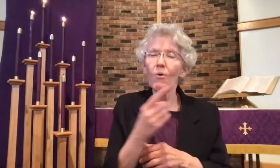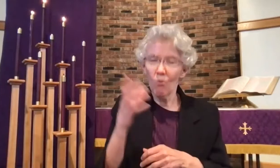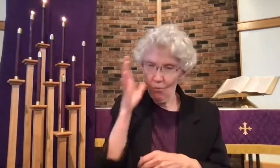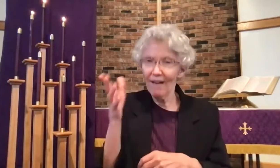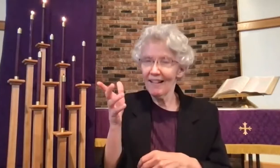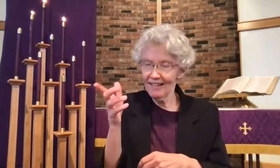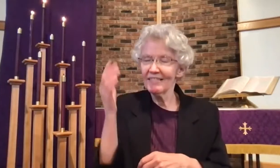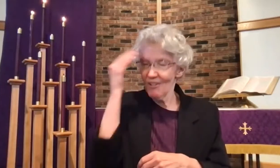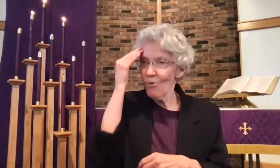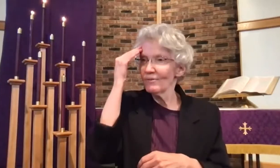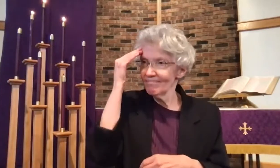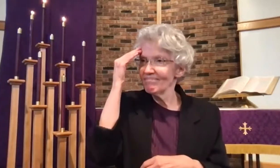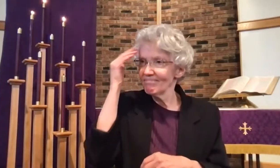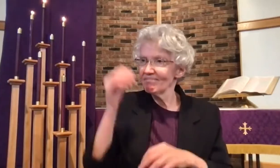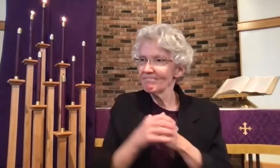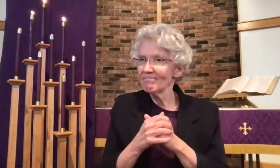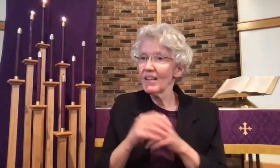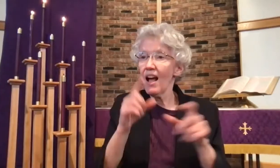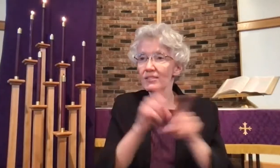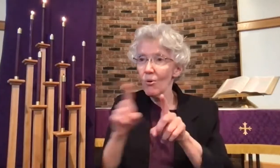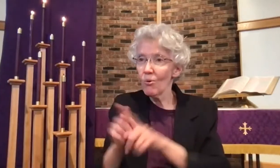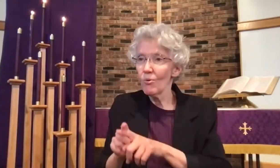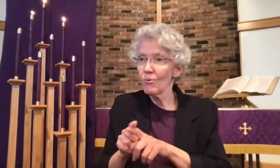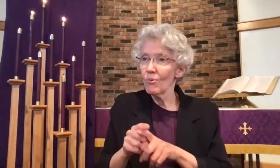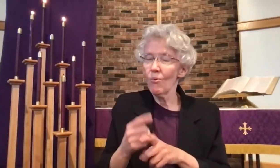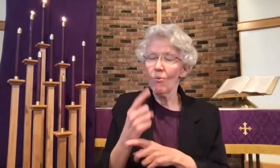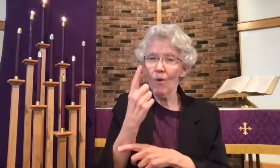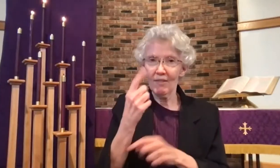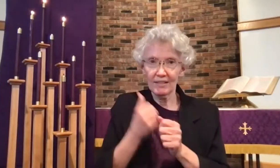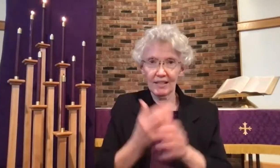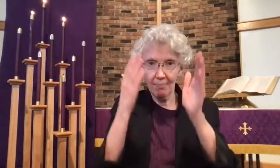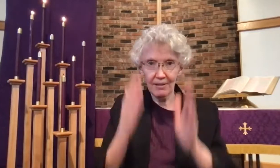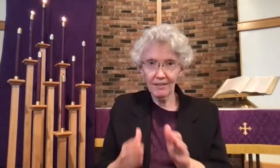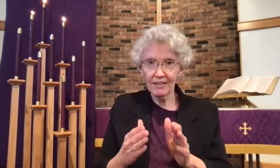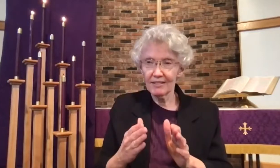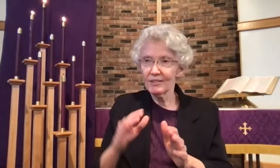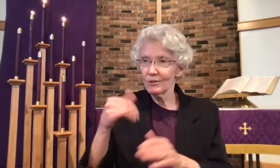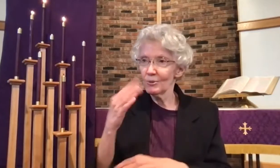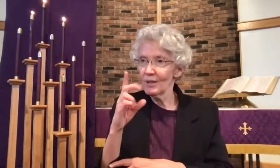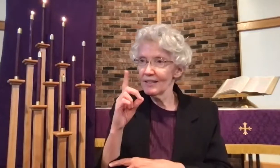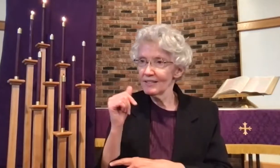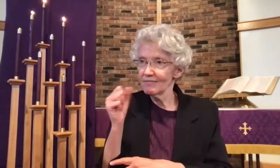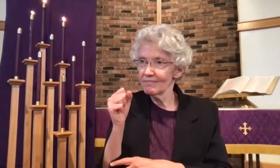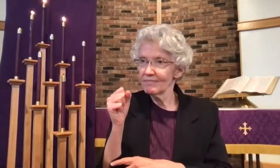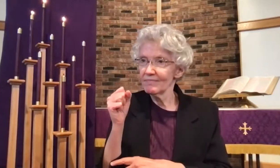and leave him alone to face his accusers. And he knew that one of